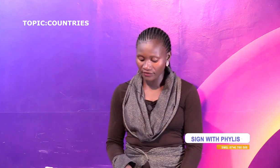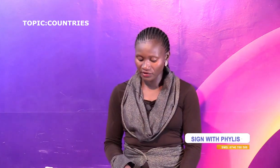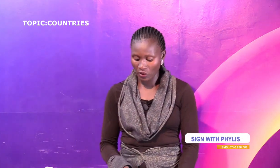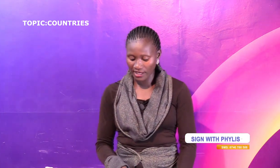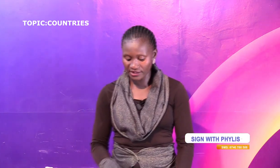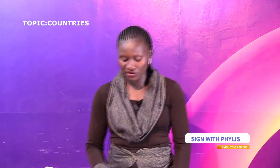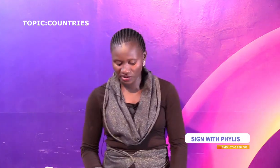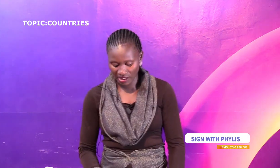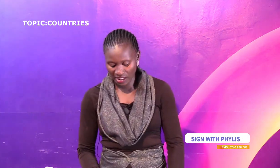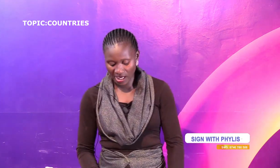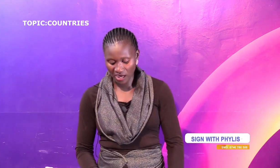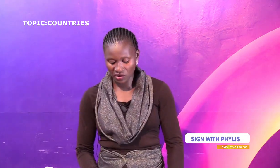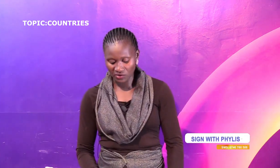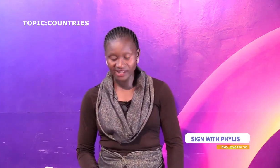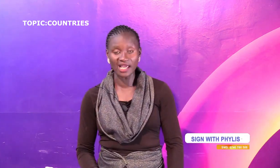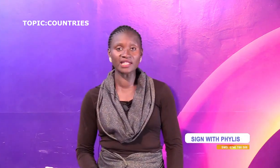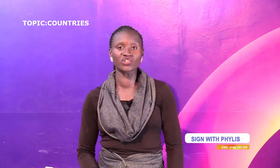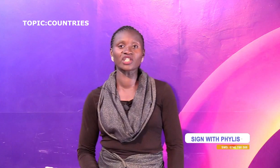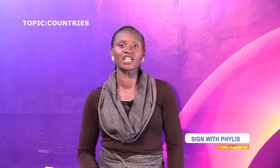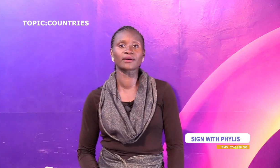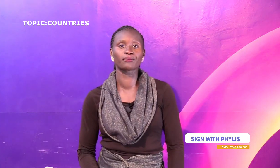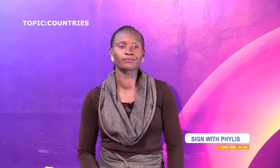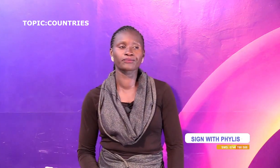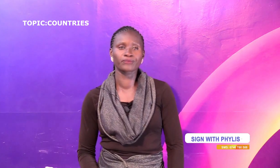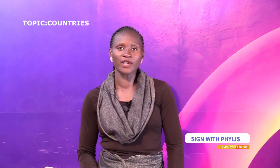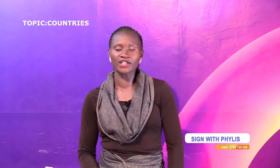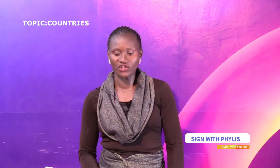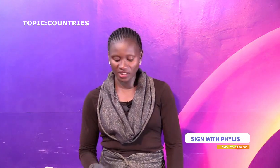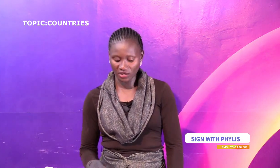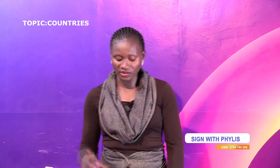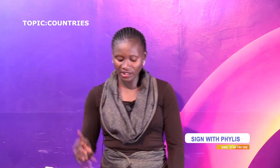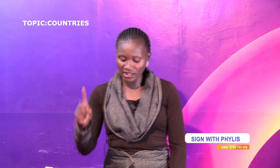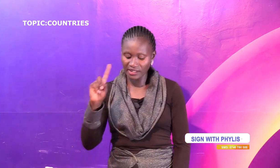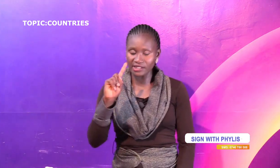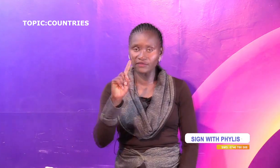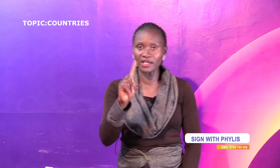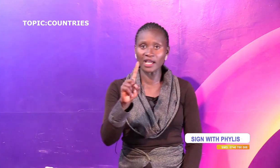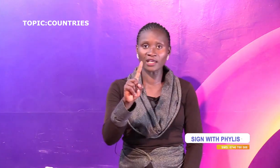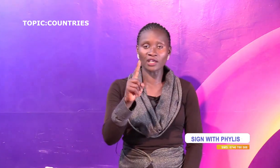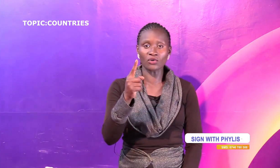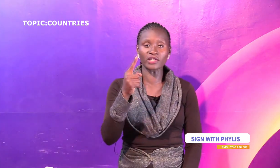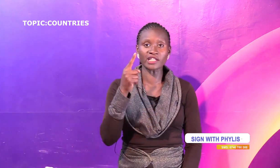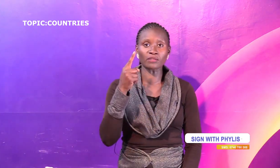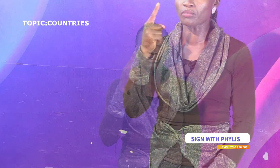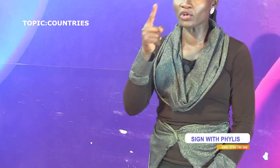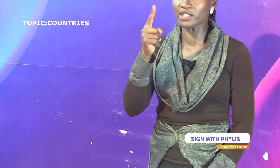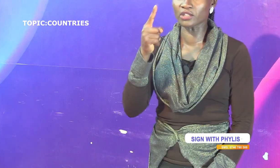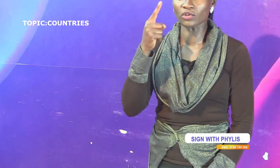word China. How do we sign China? China. Using index finger, you just point it on your